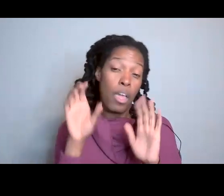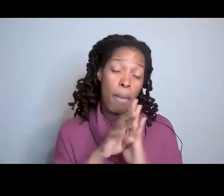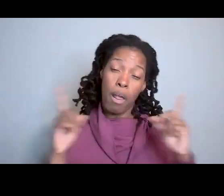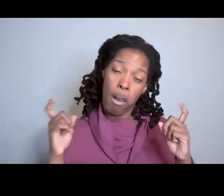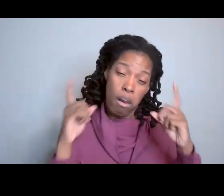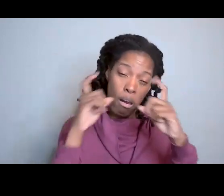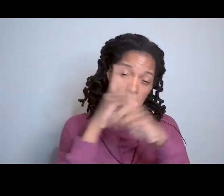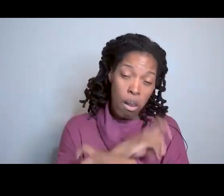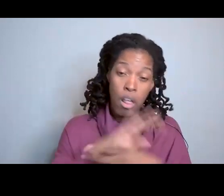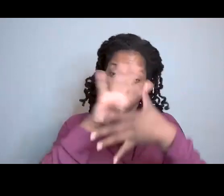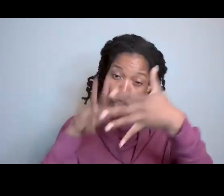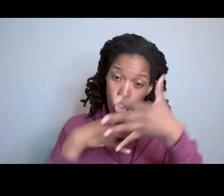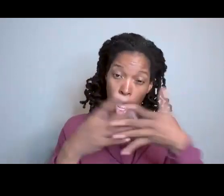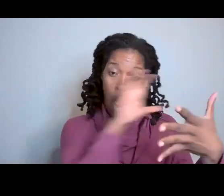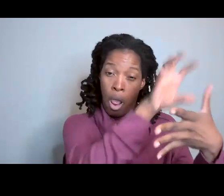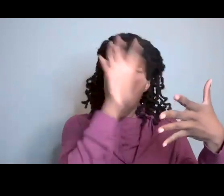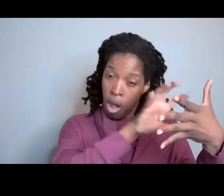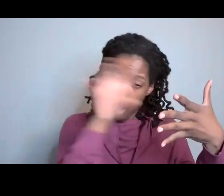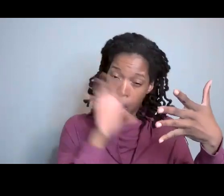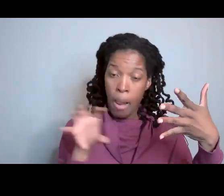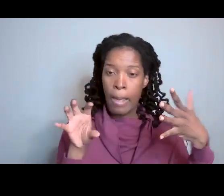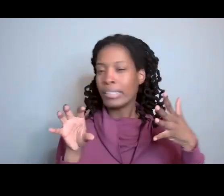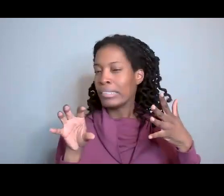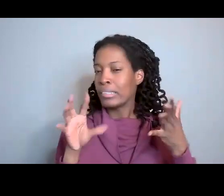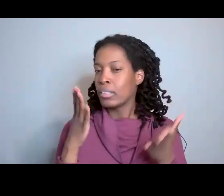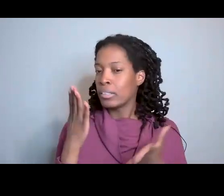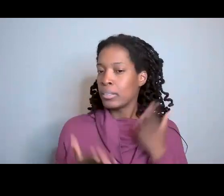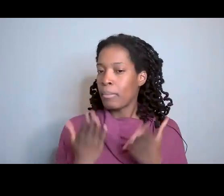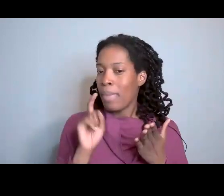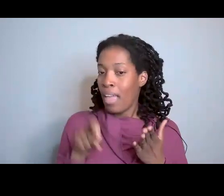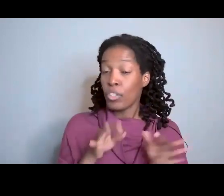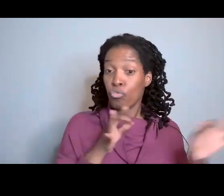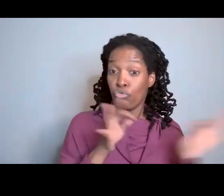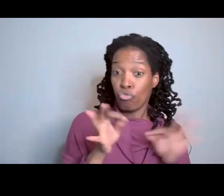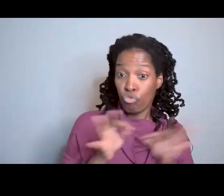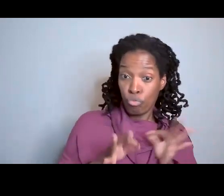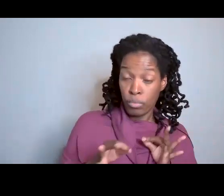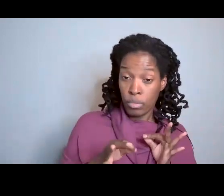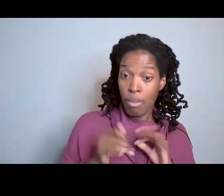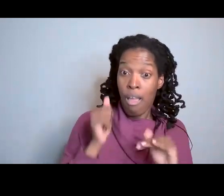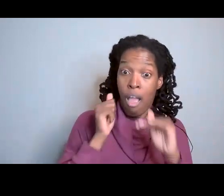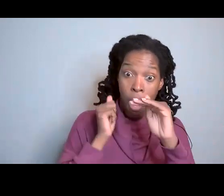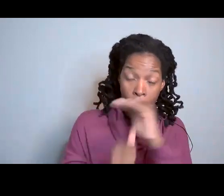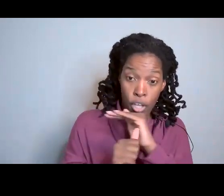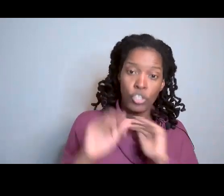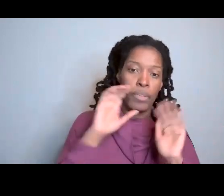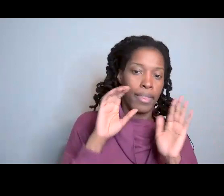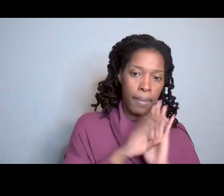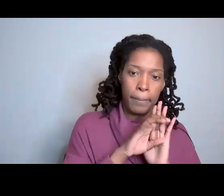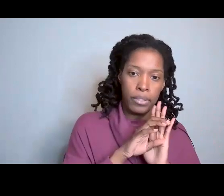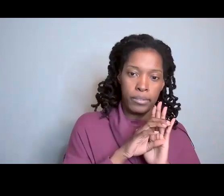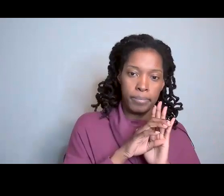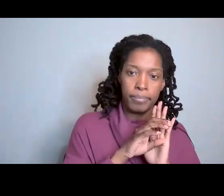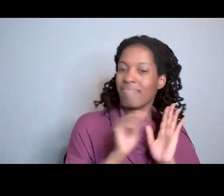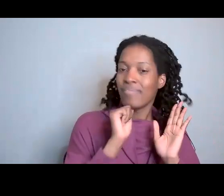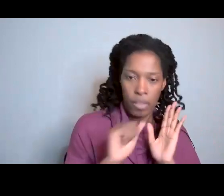it, then you might need to write a description under the image and not